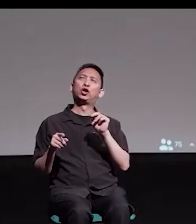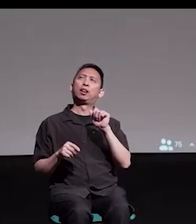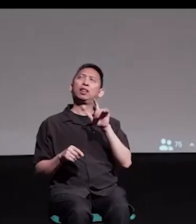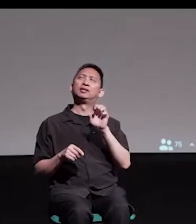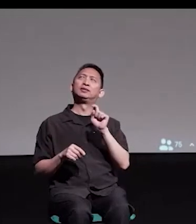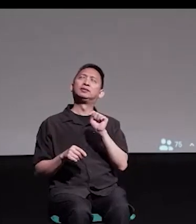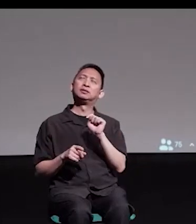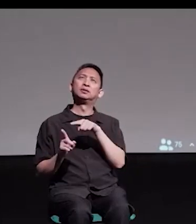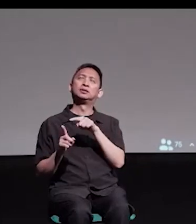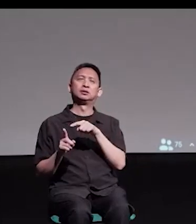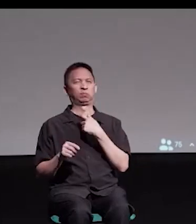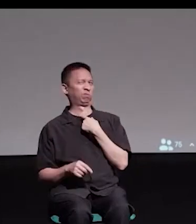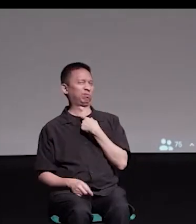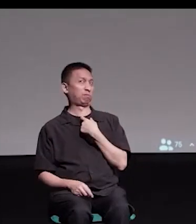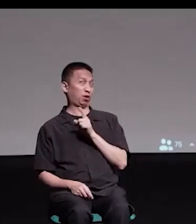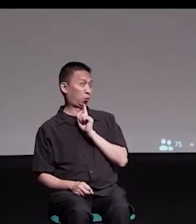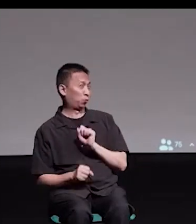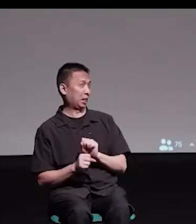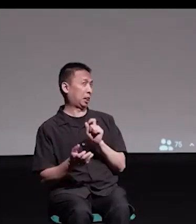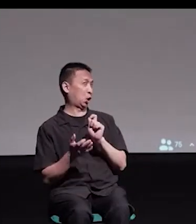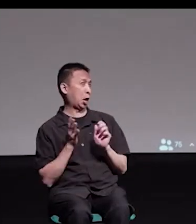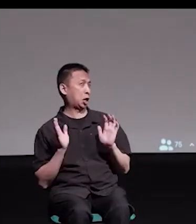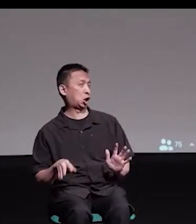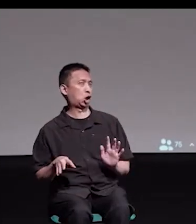or question the